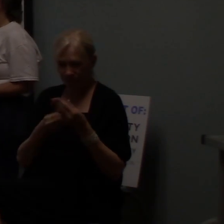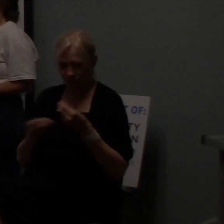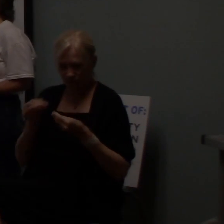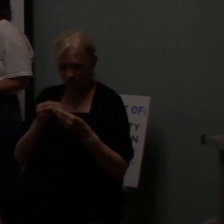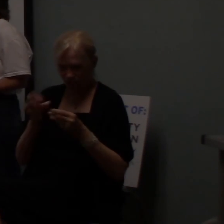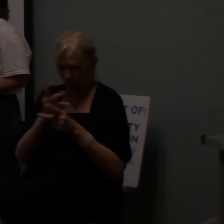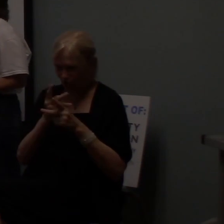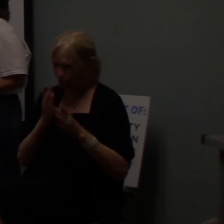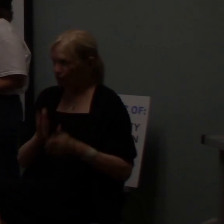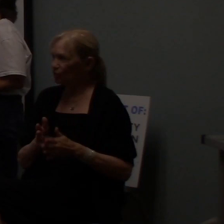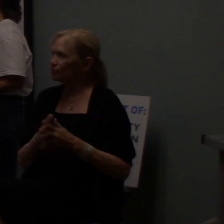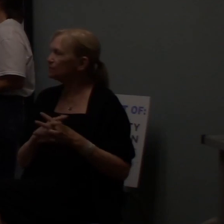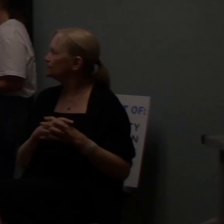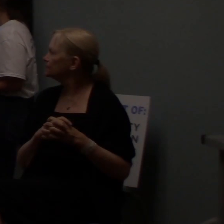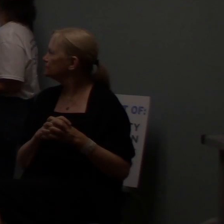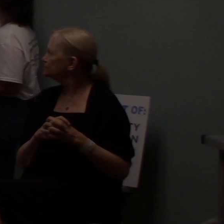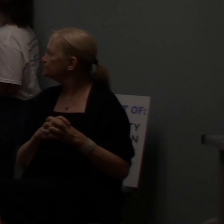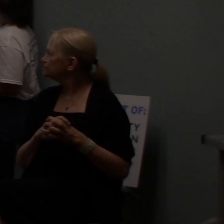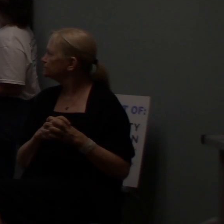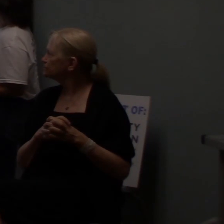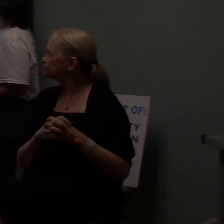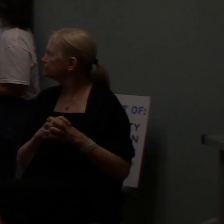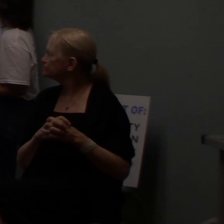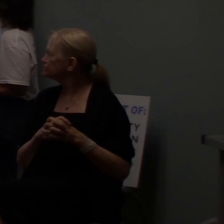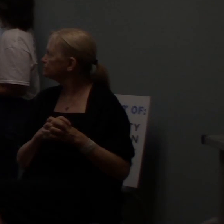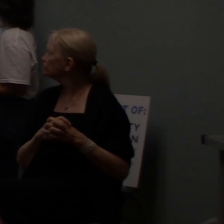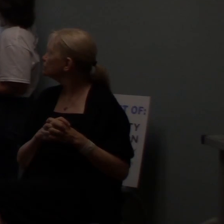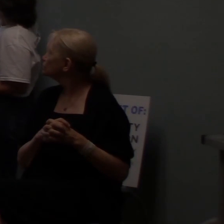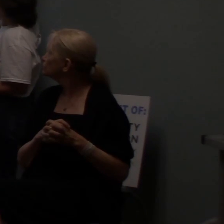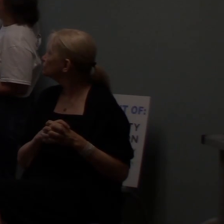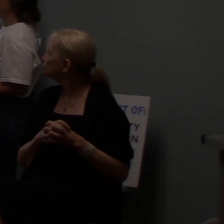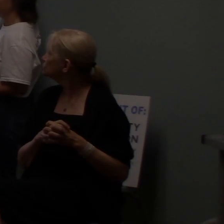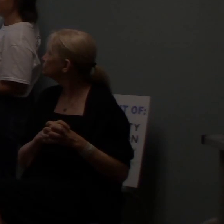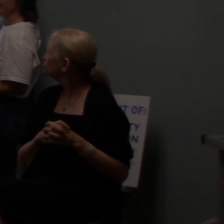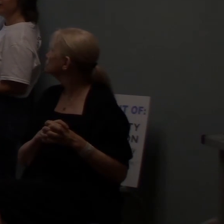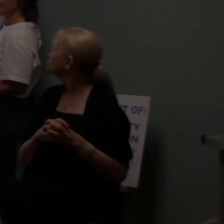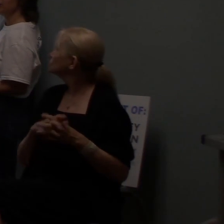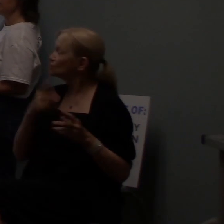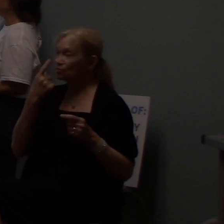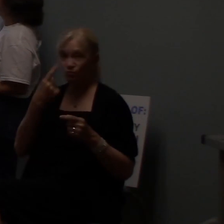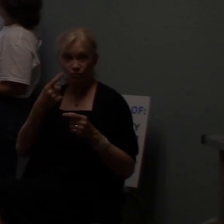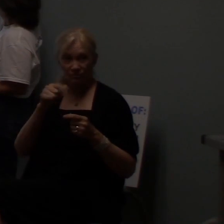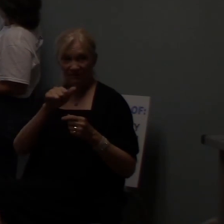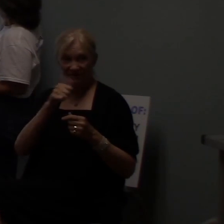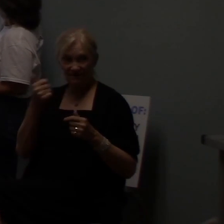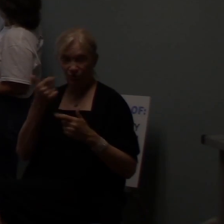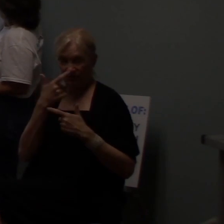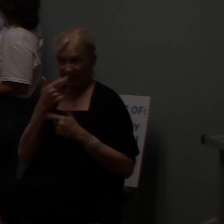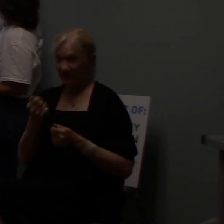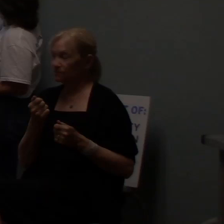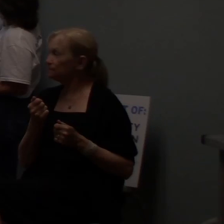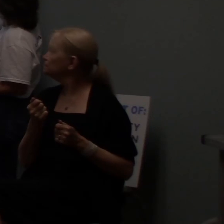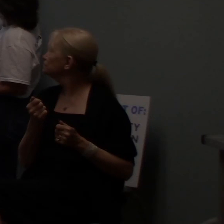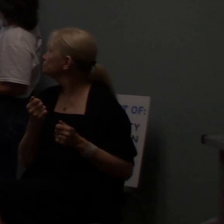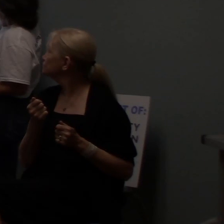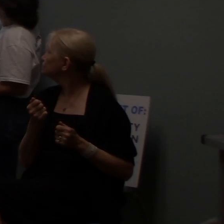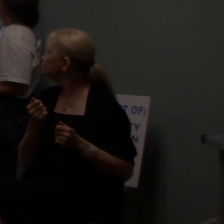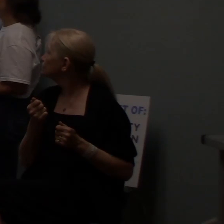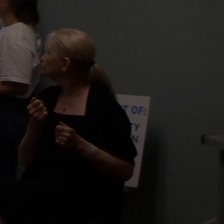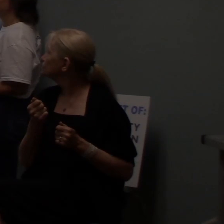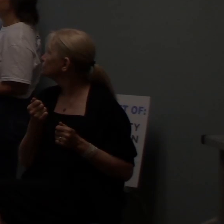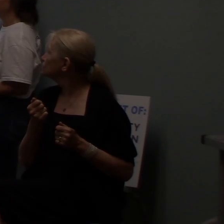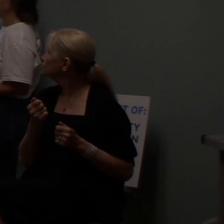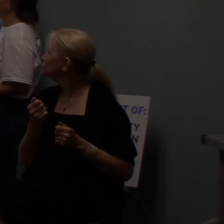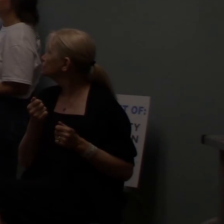surveyor, they're appointed. They might be called something else. And then here's one other kind of interesting thing. So under home